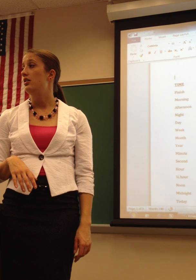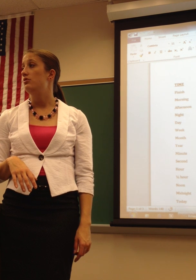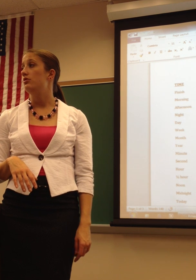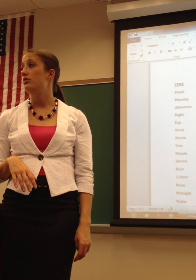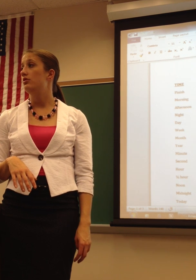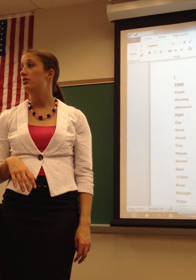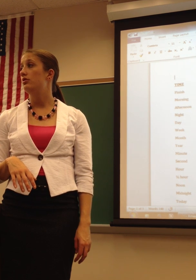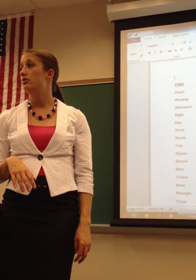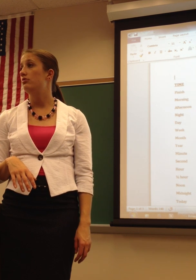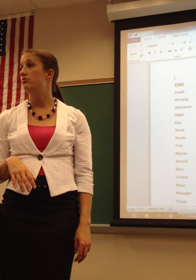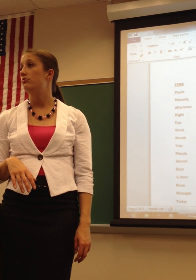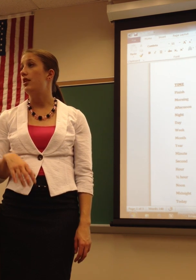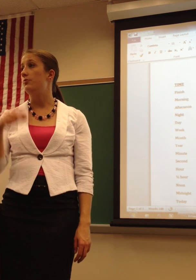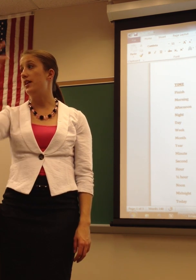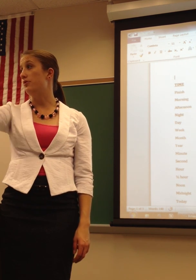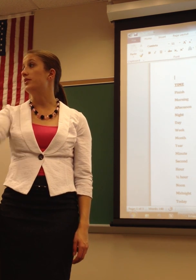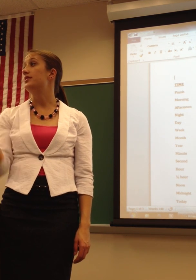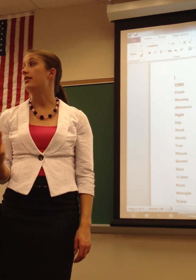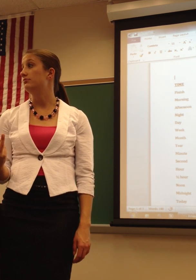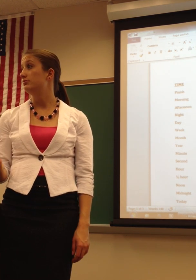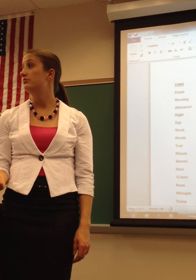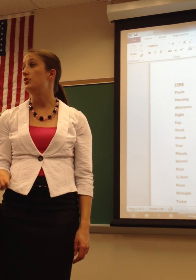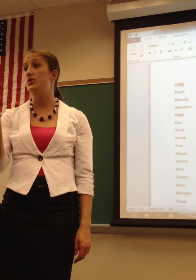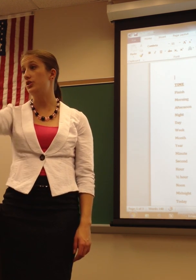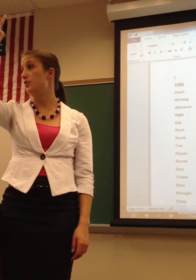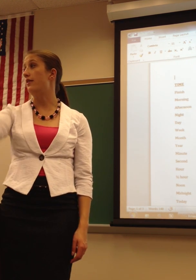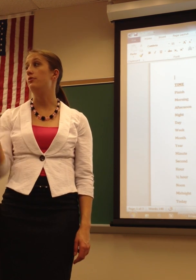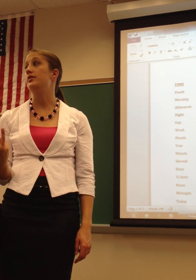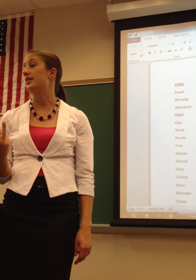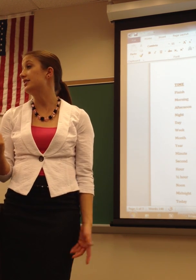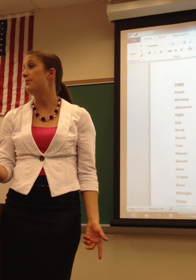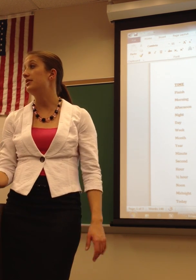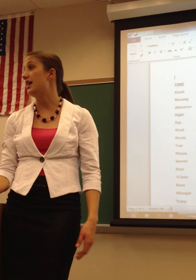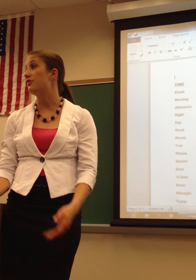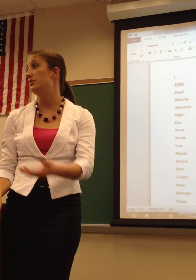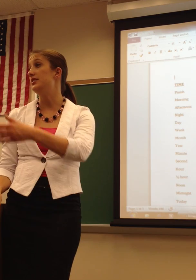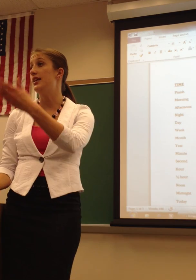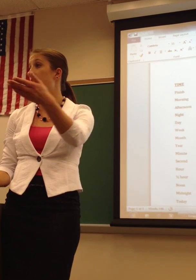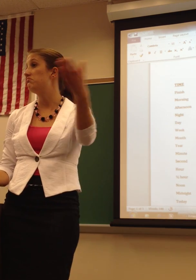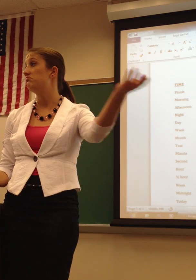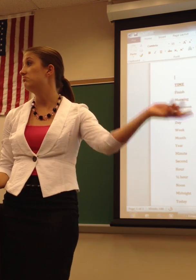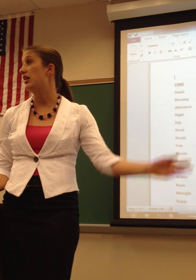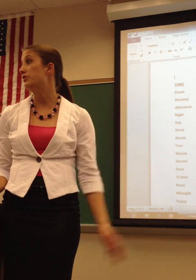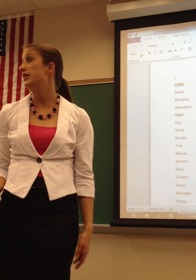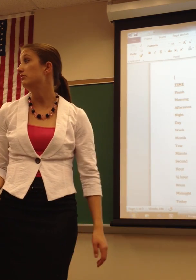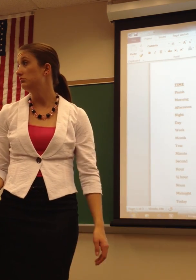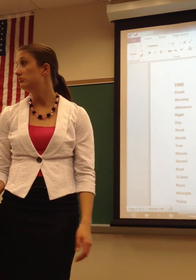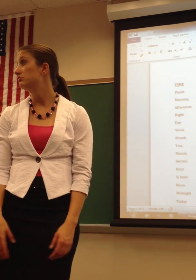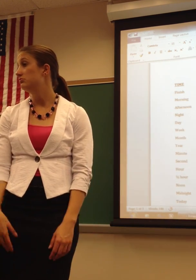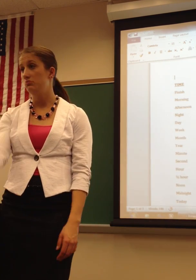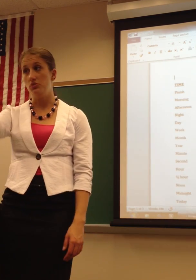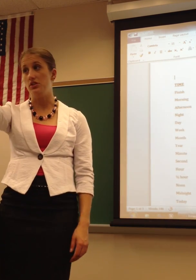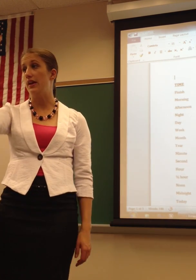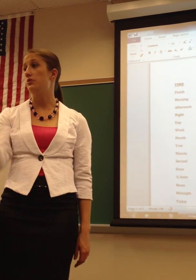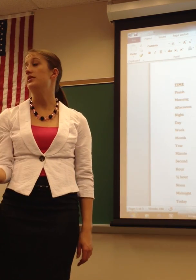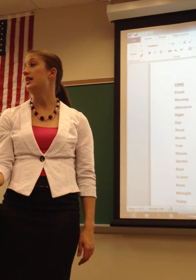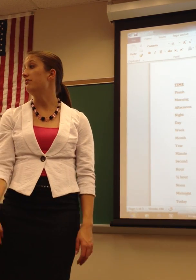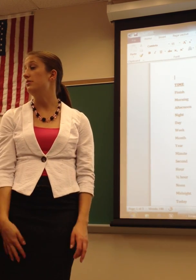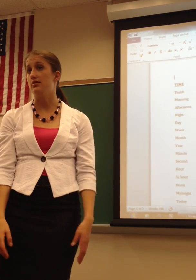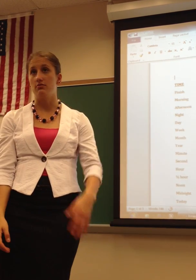Wednesday every week? That would be every Wednesday. You would just do every Wednesday, because that means Oh, every okay. Wednesday, every week. Just every Wednesday. It means